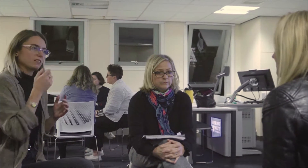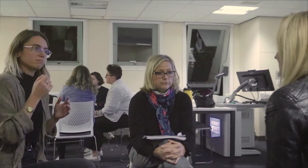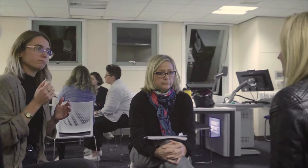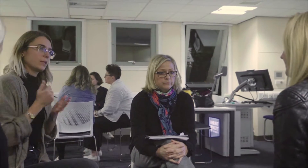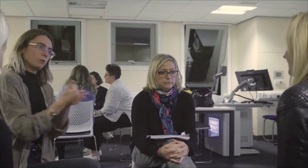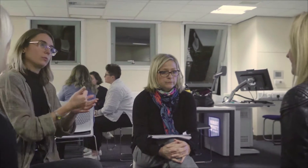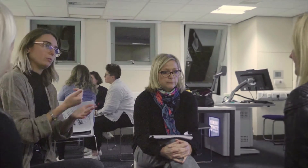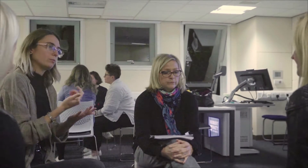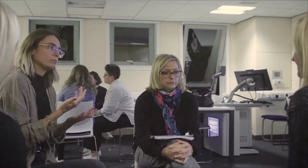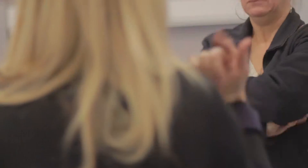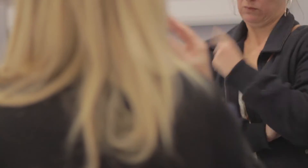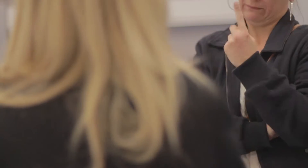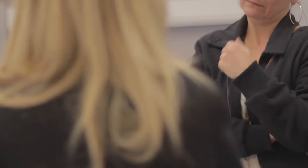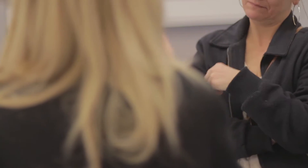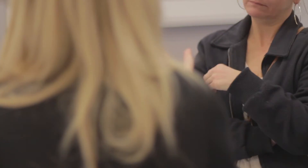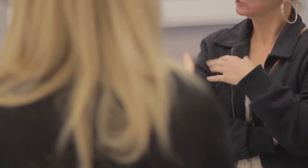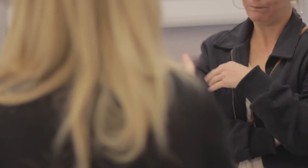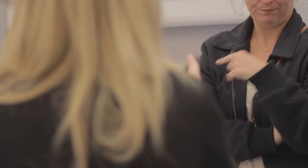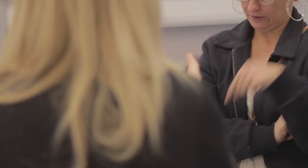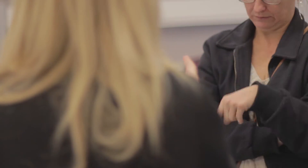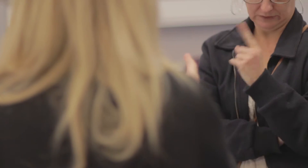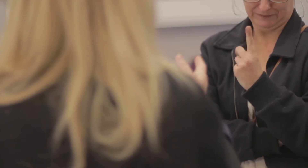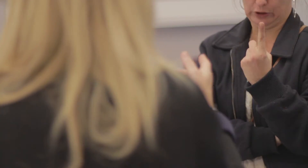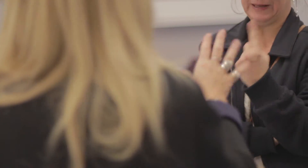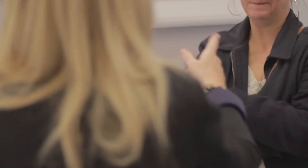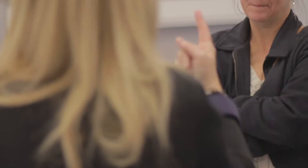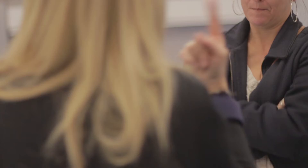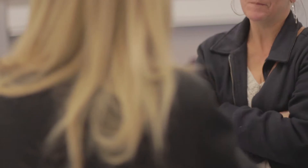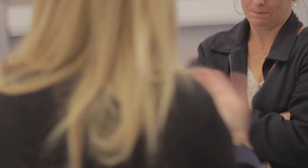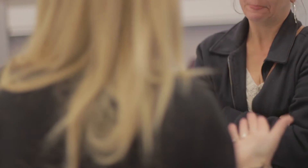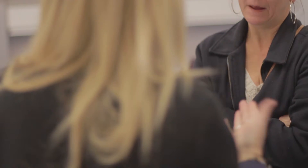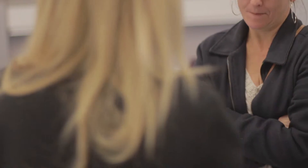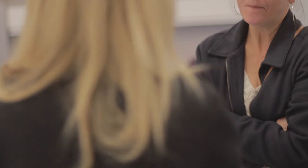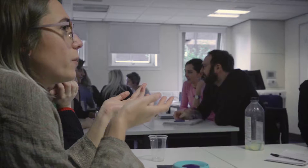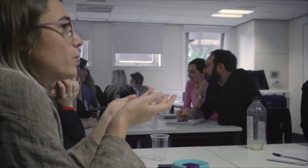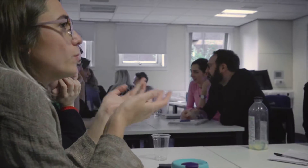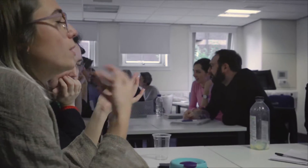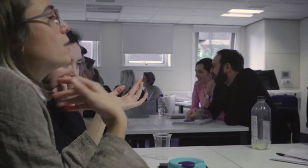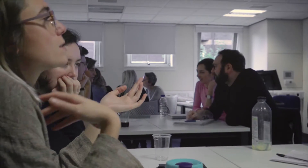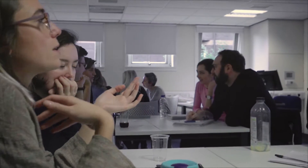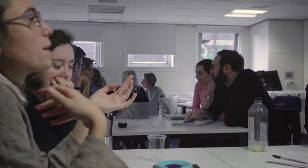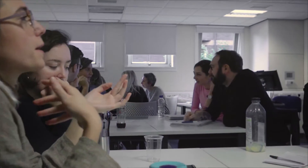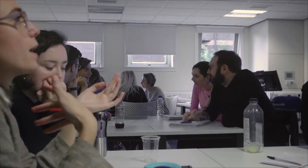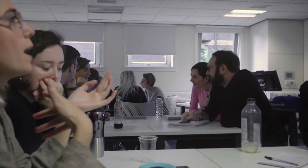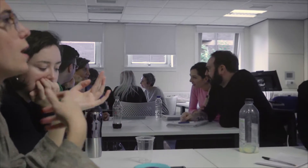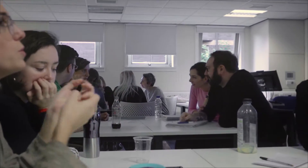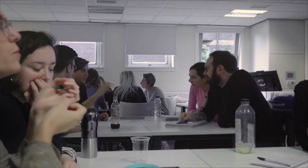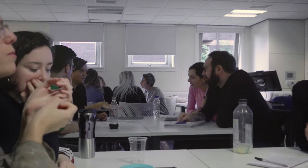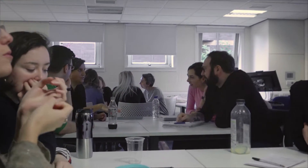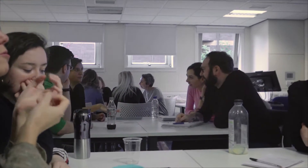that you should be able to consider, and that there are difficulties that we need to overcome as people, and in terms